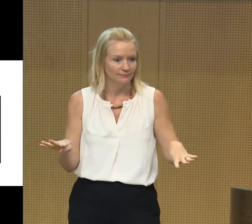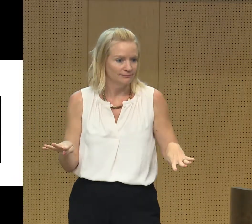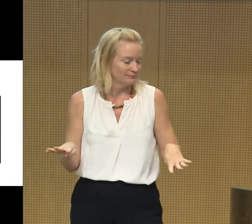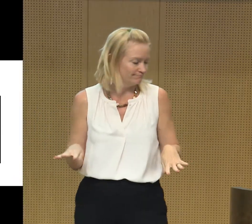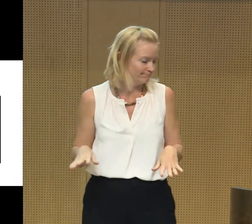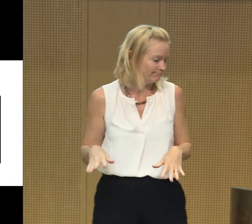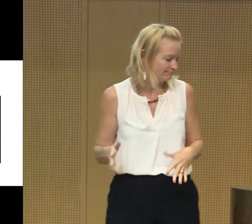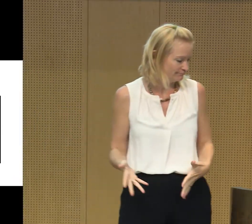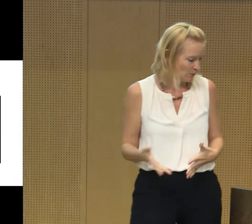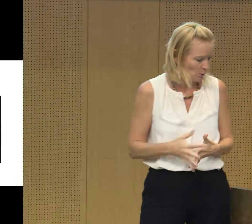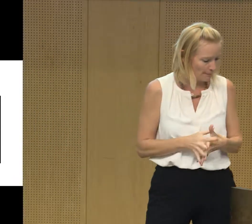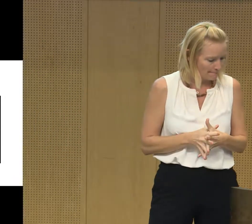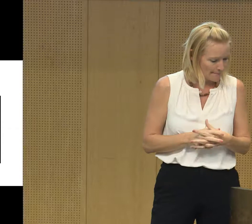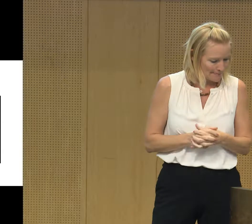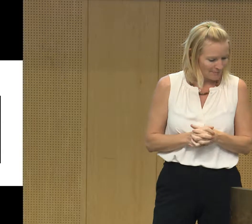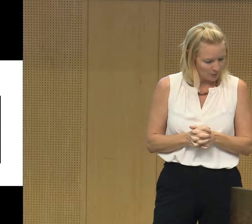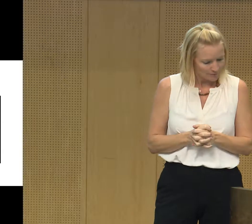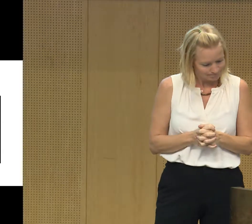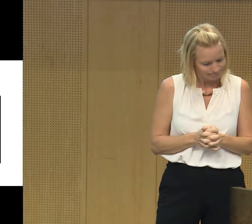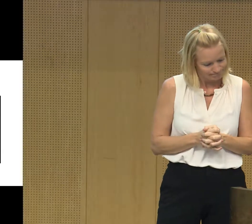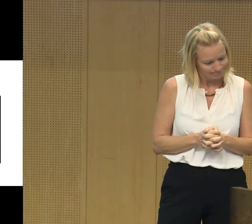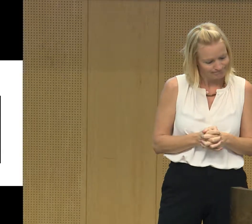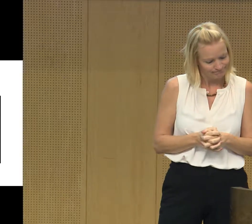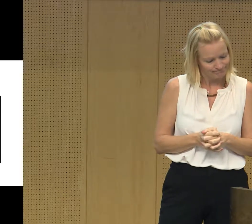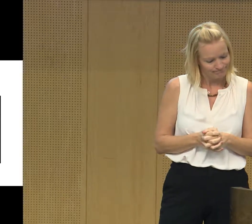frozen text? So that's what we're looking into.